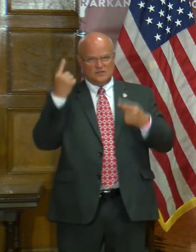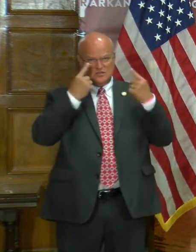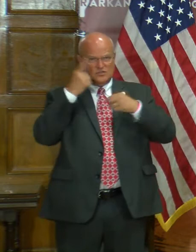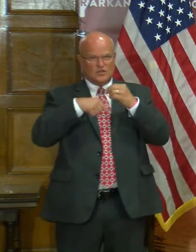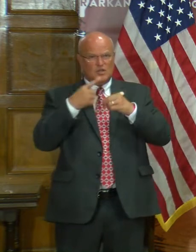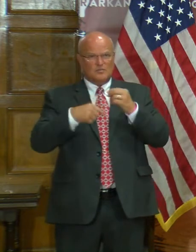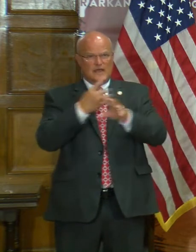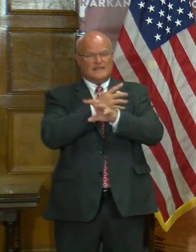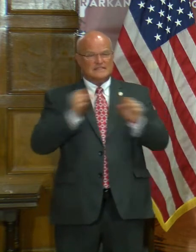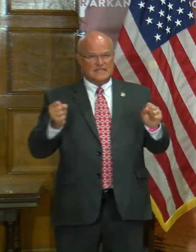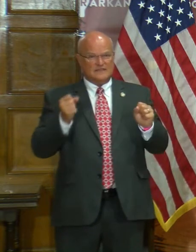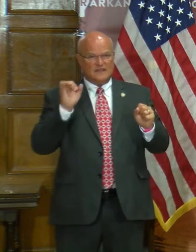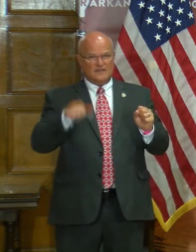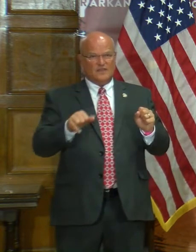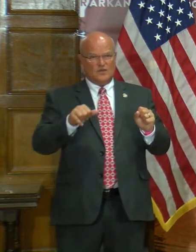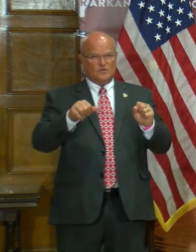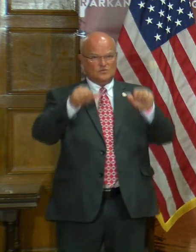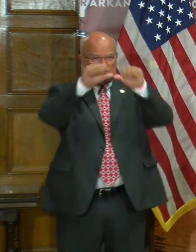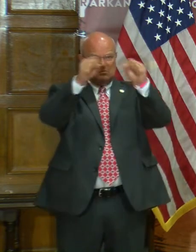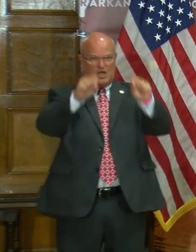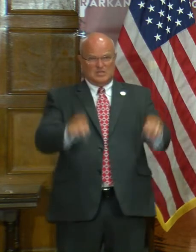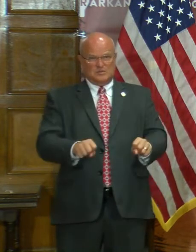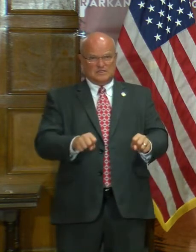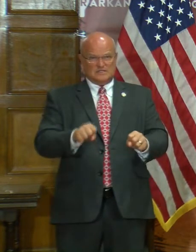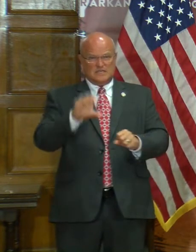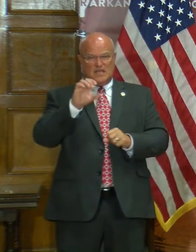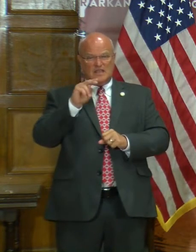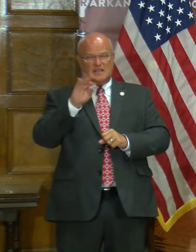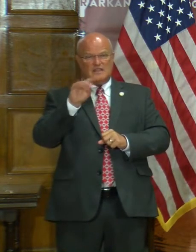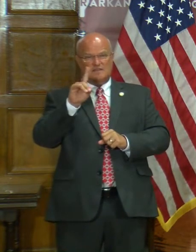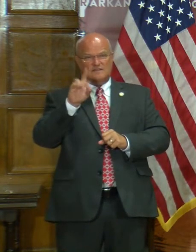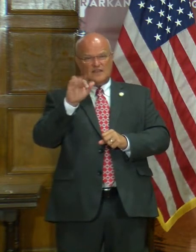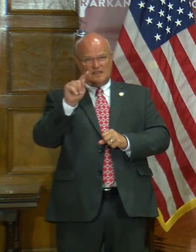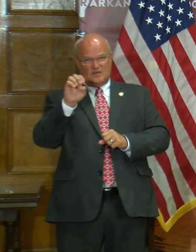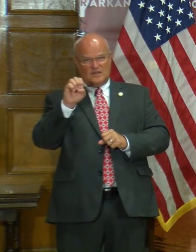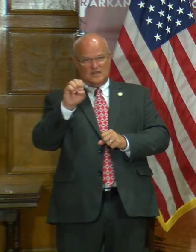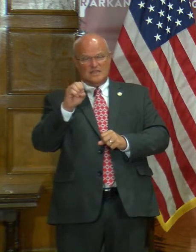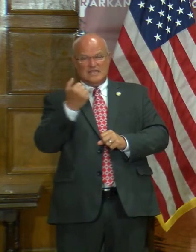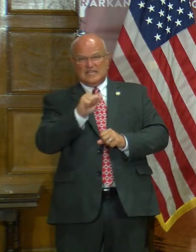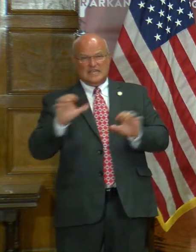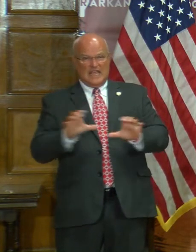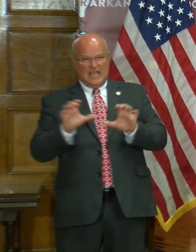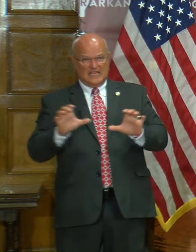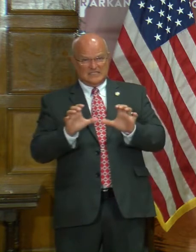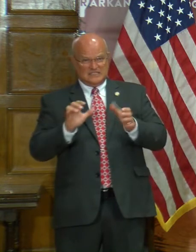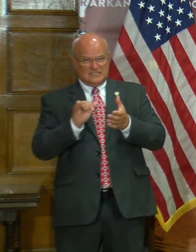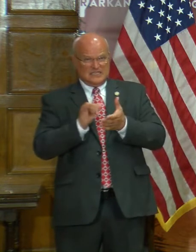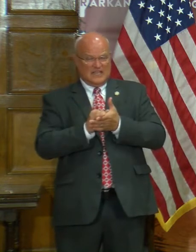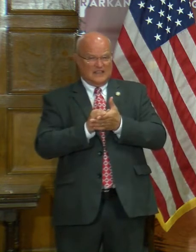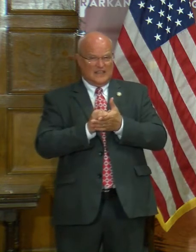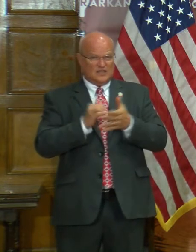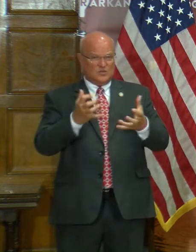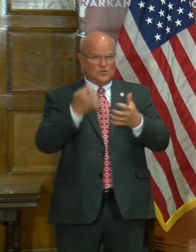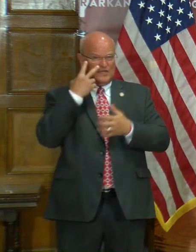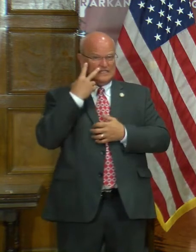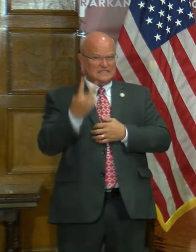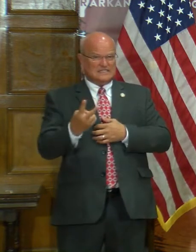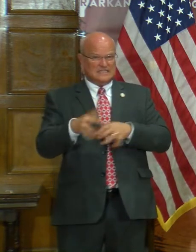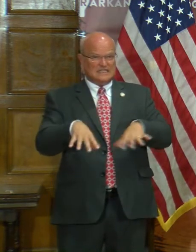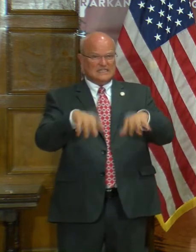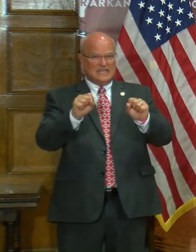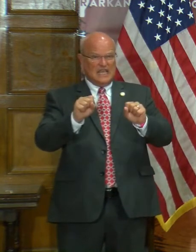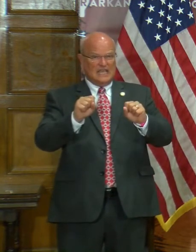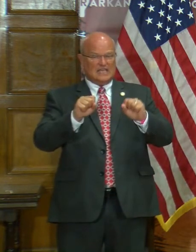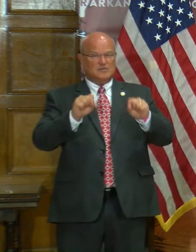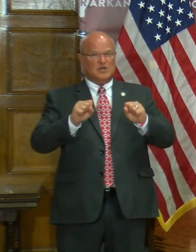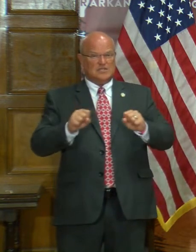concerned about the safety of those monuments, the Confederate monuments? And then I guess, is there any action that you want to see taken